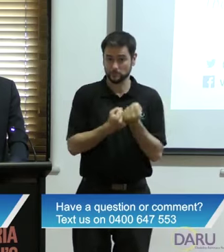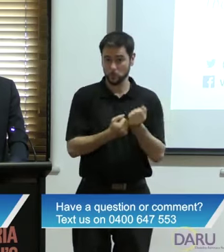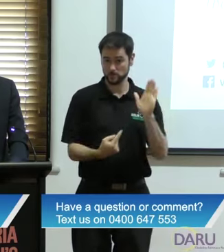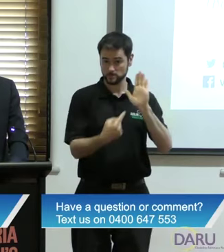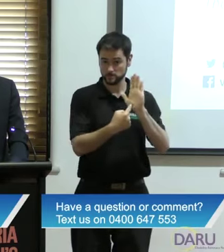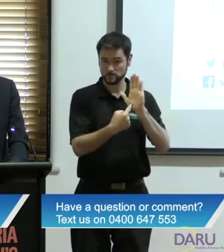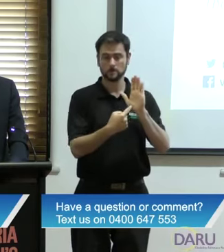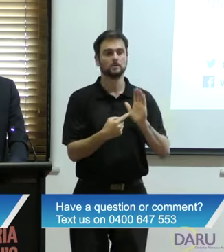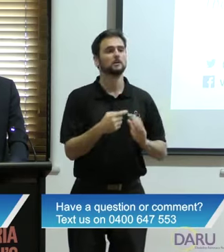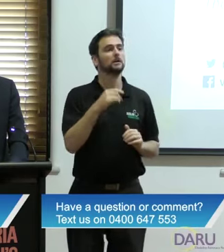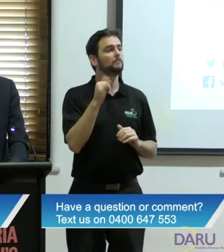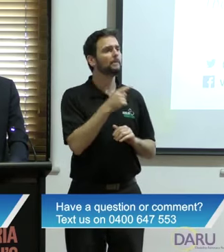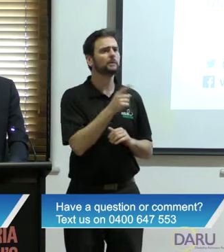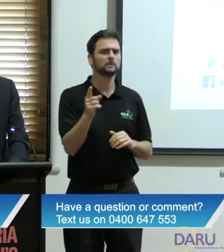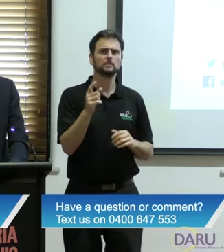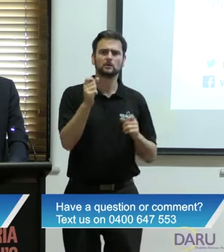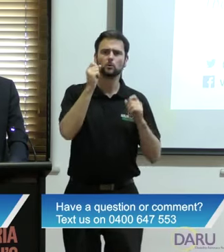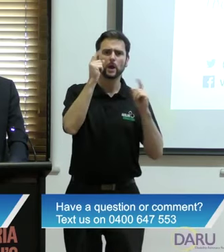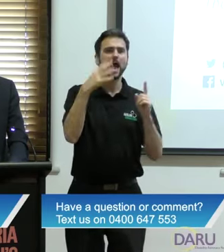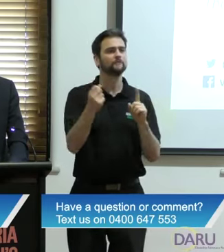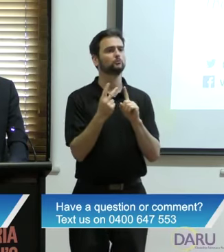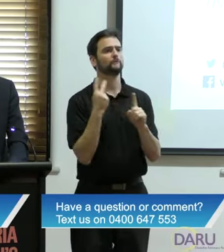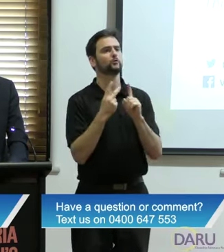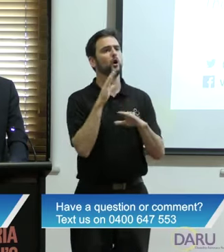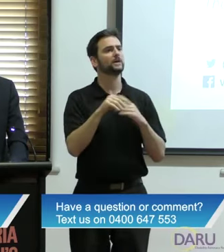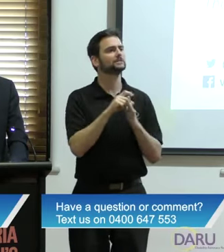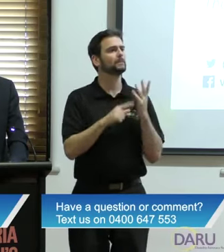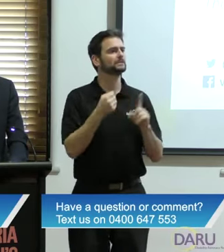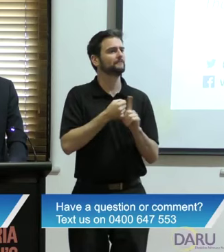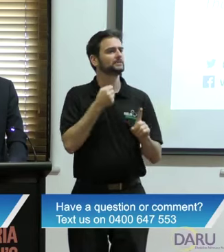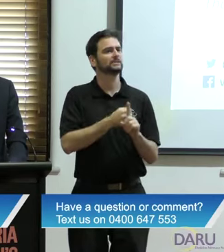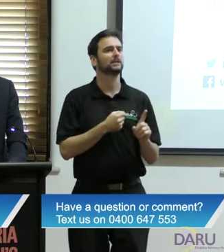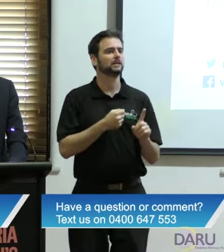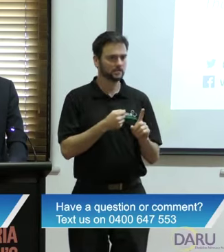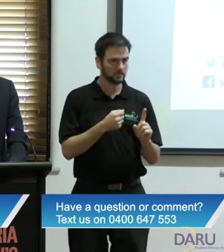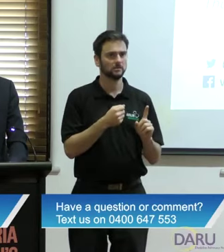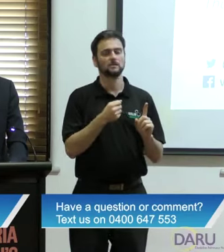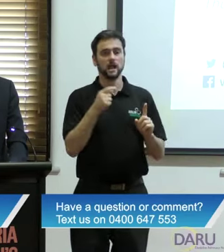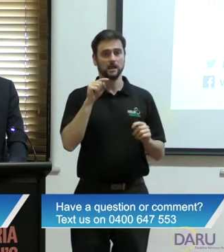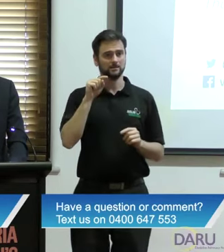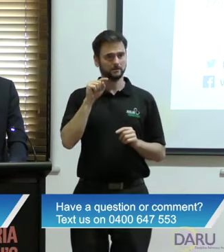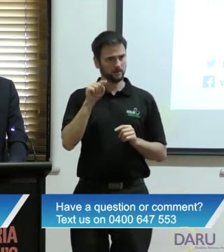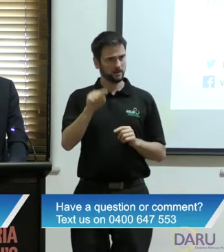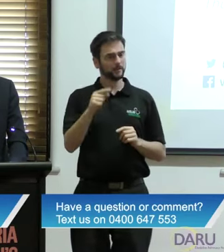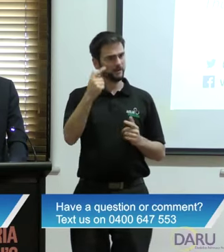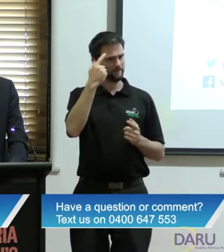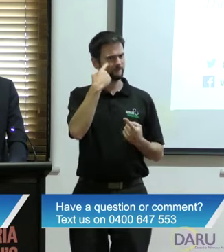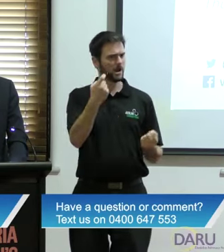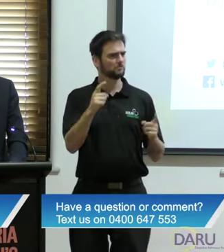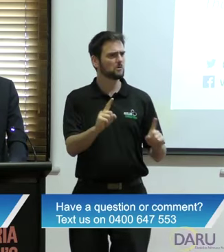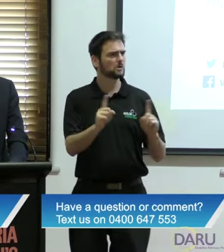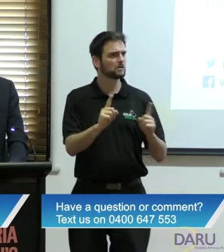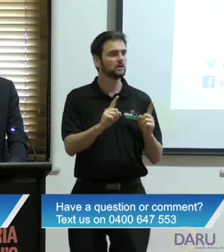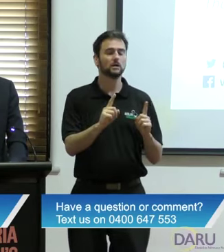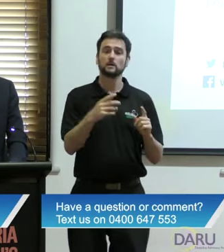aware that there was a review of disability advocacy, and a big thing that came up from there is about getting better at measuring